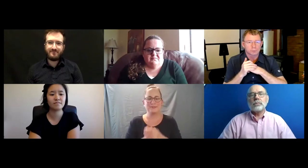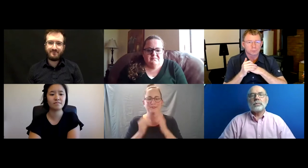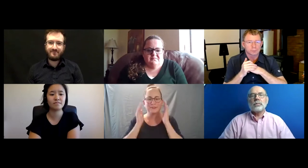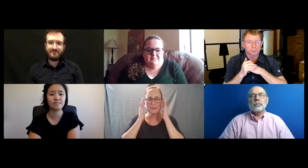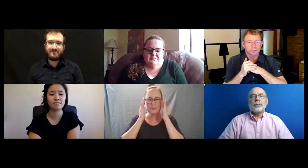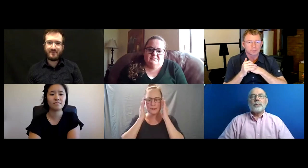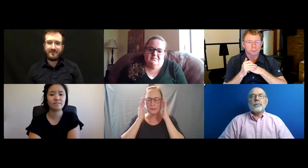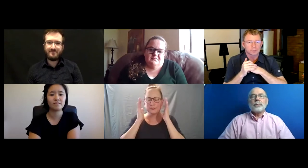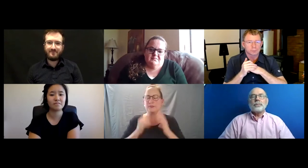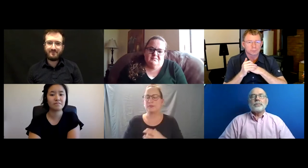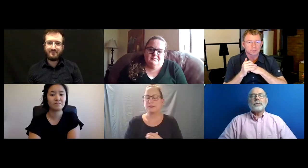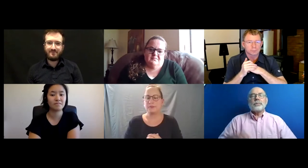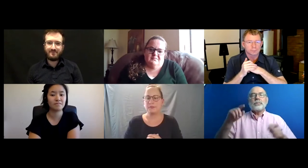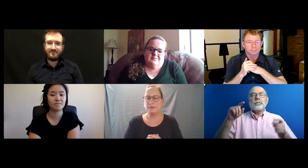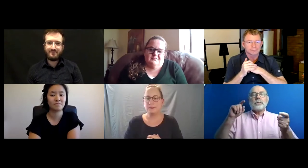community?